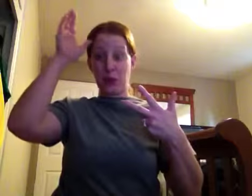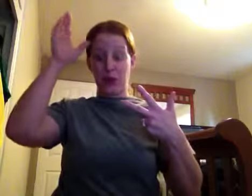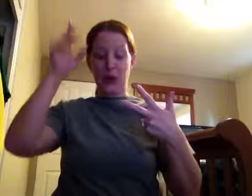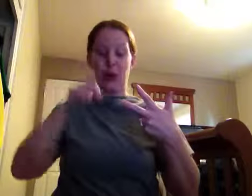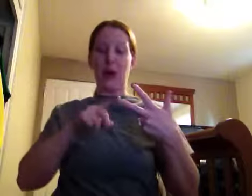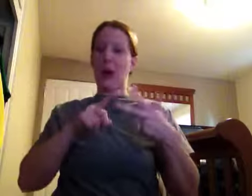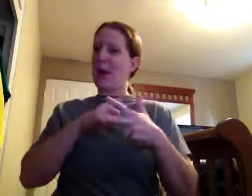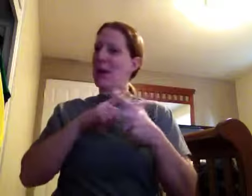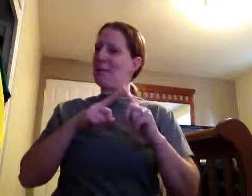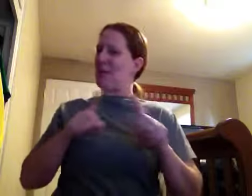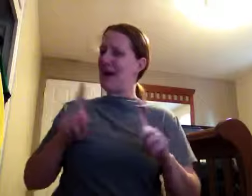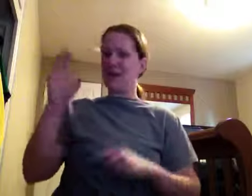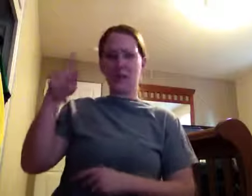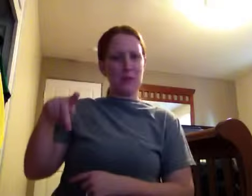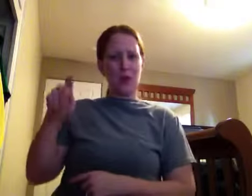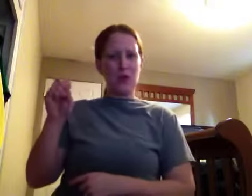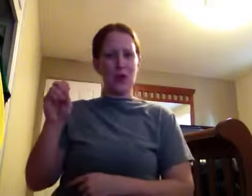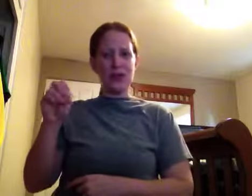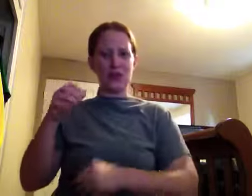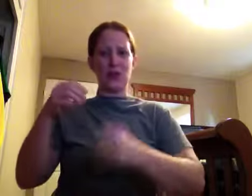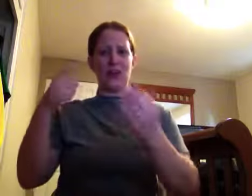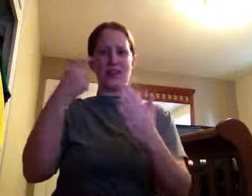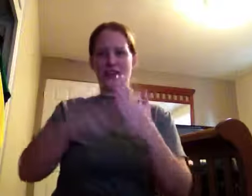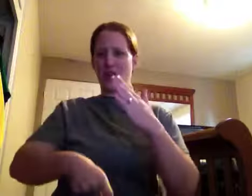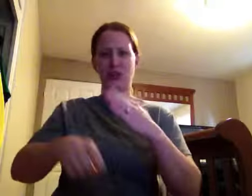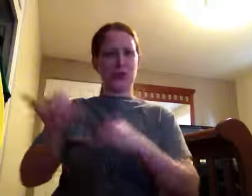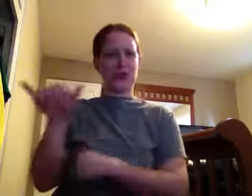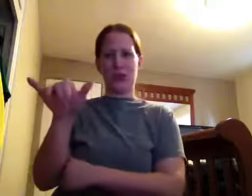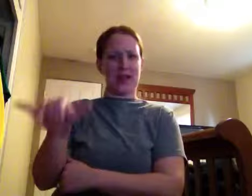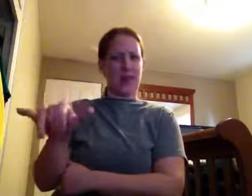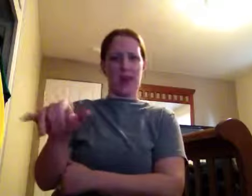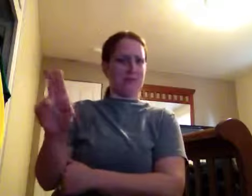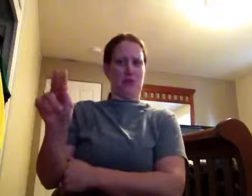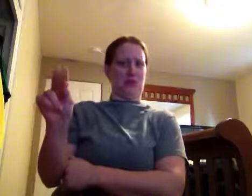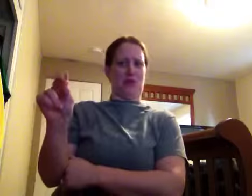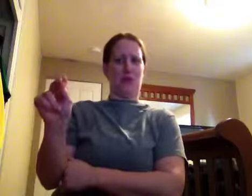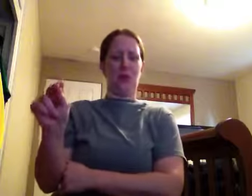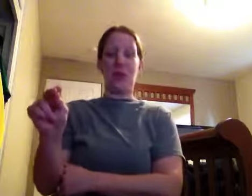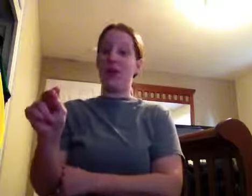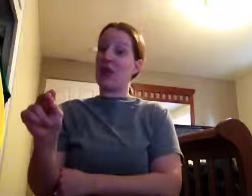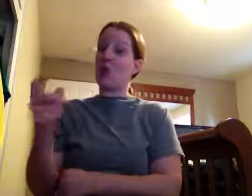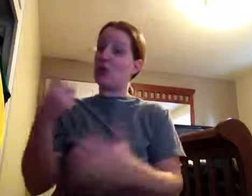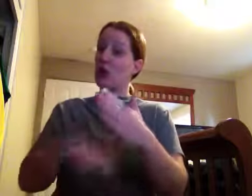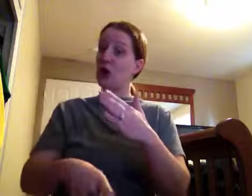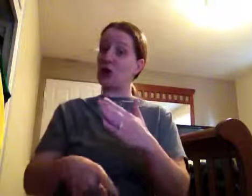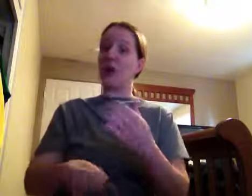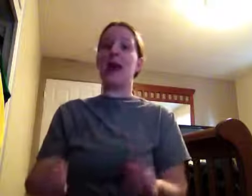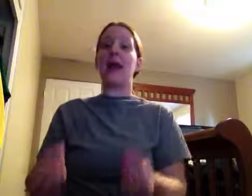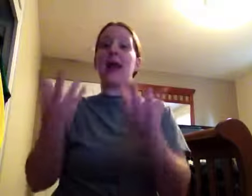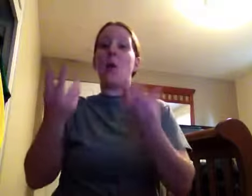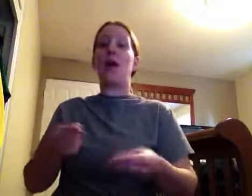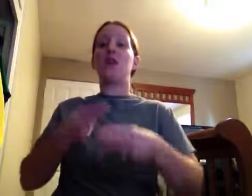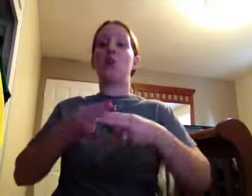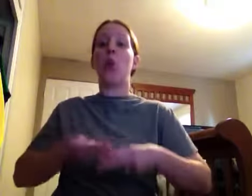how the post office charges you. Goodness no. They charge you by how much it weighs. So that's